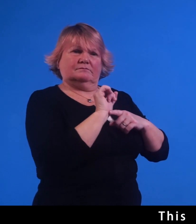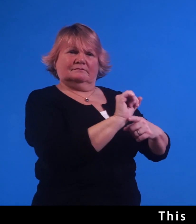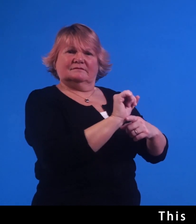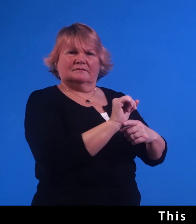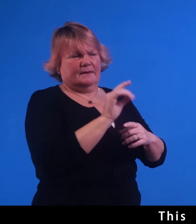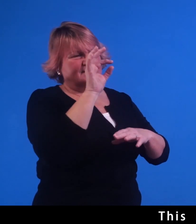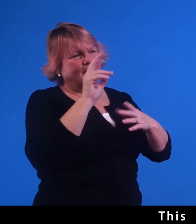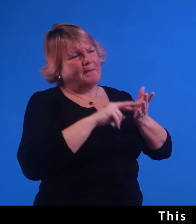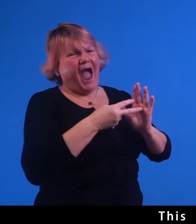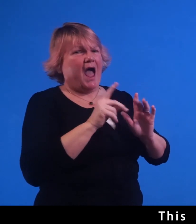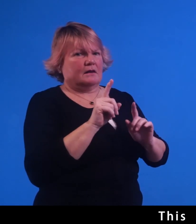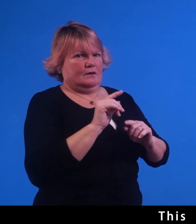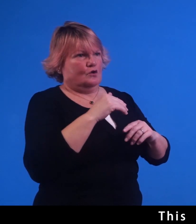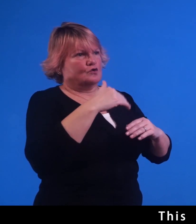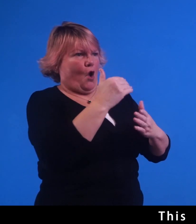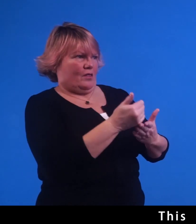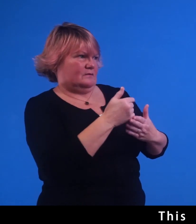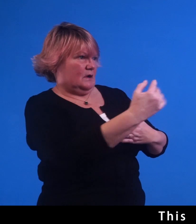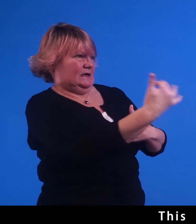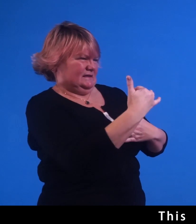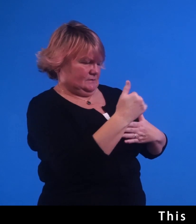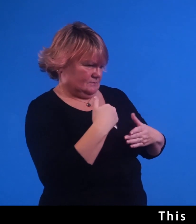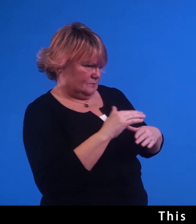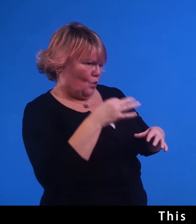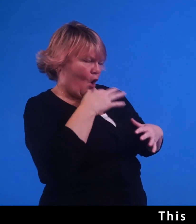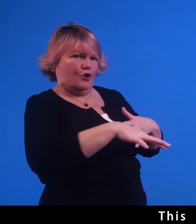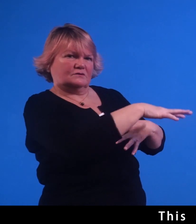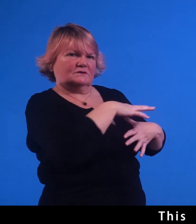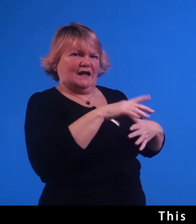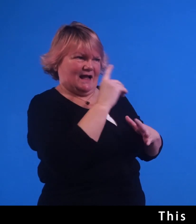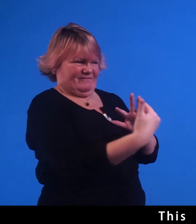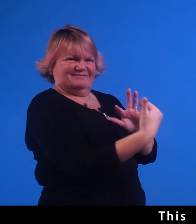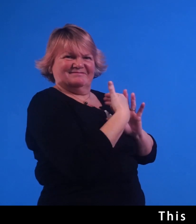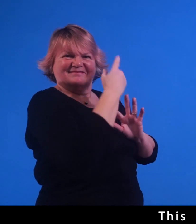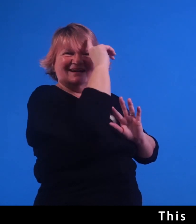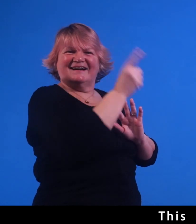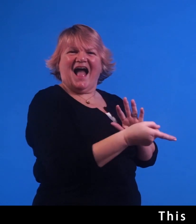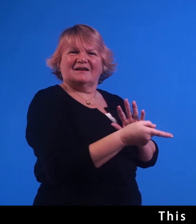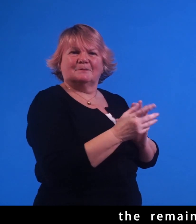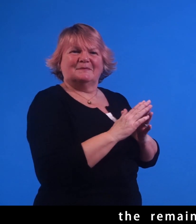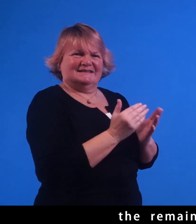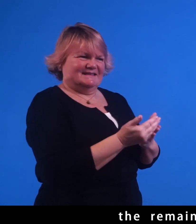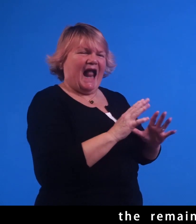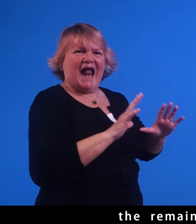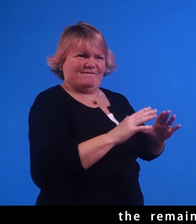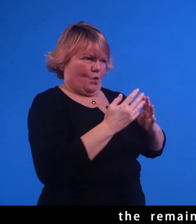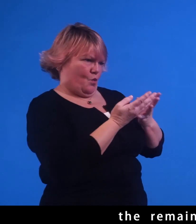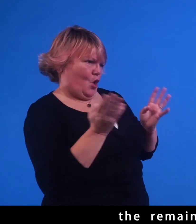This was designed as a northern protection of the city. the remainder of which